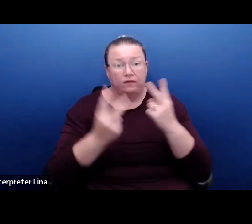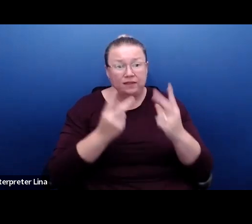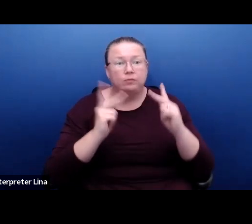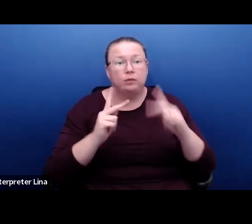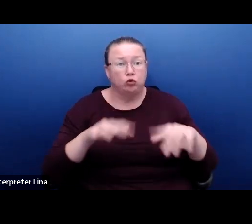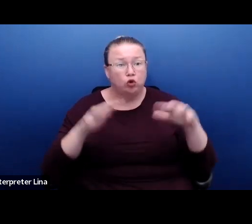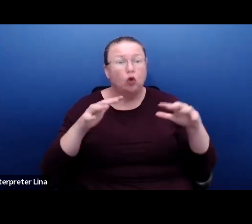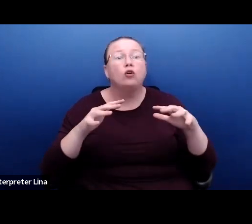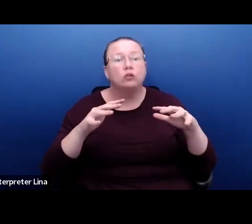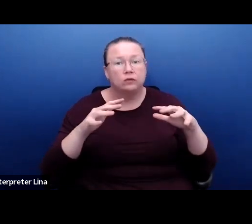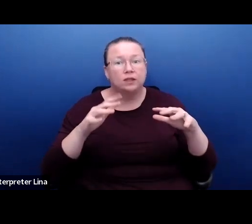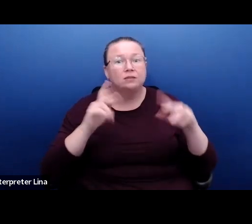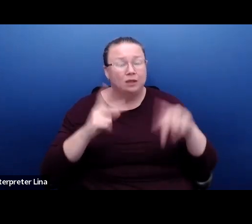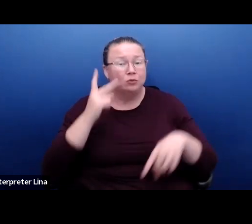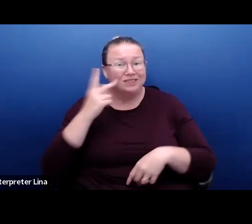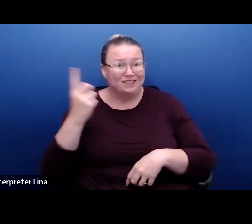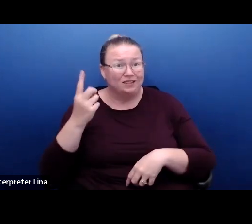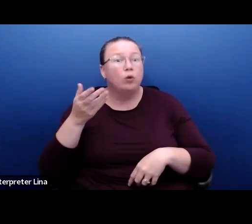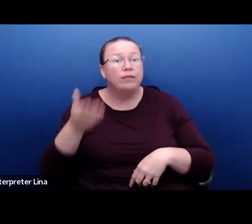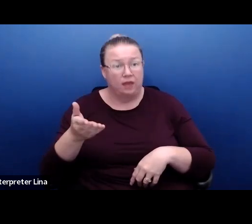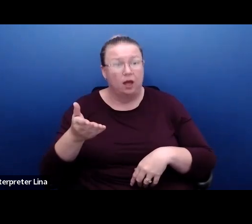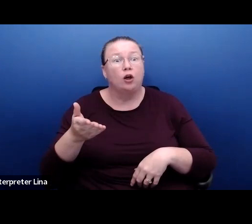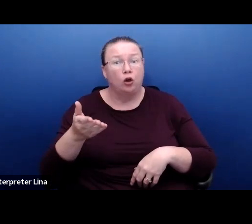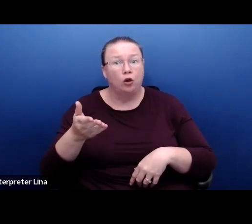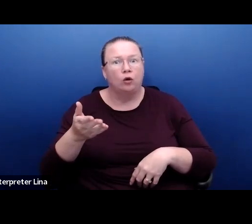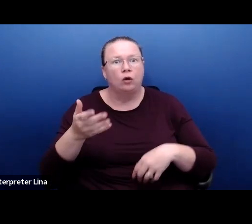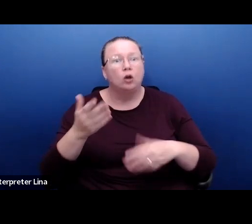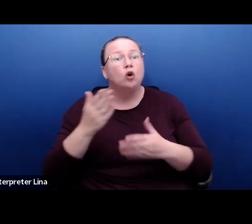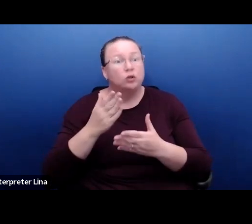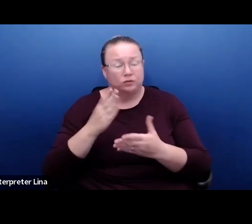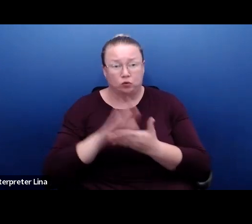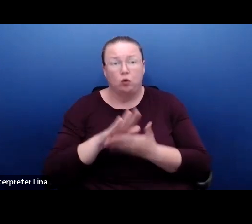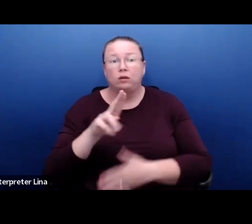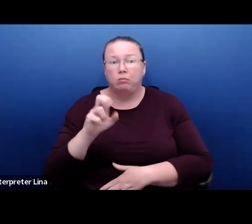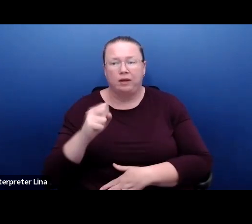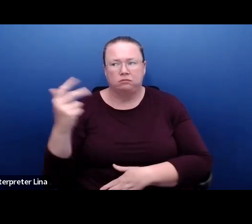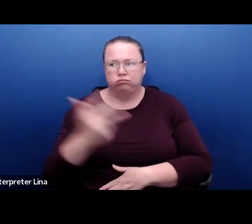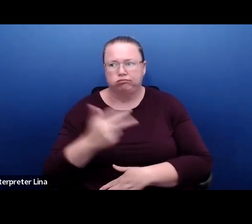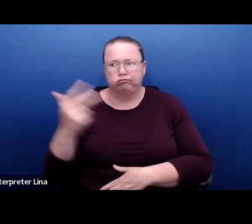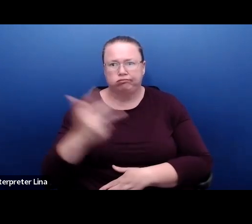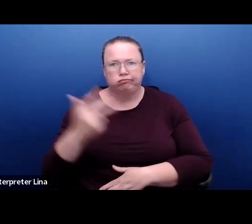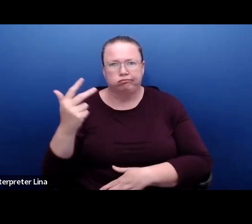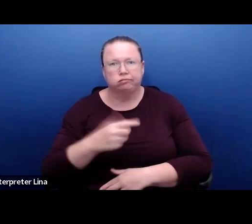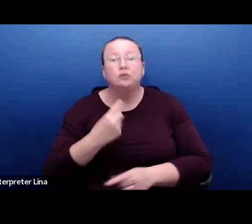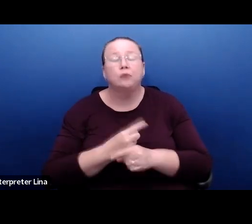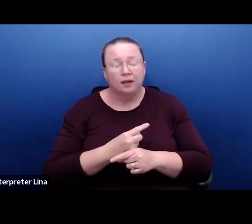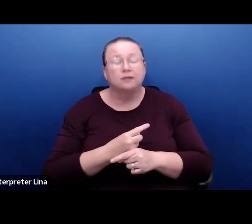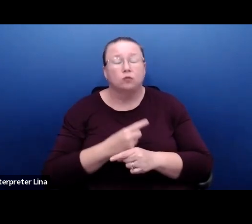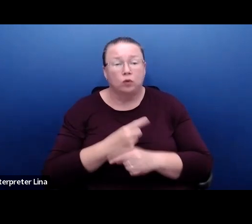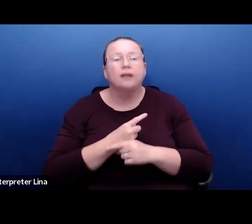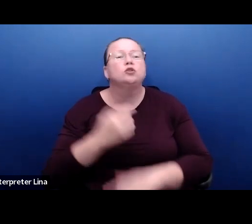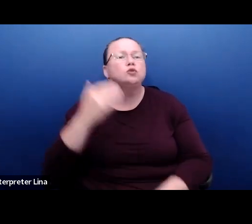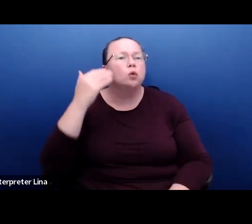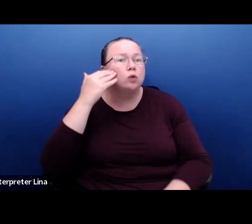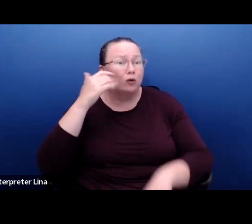nervous about people seeing that there's someone there, and then all the school buses are driving out. So knowing